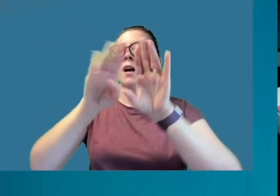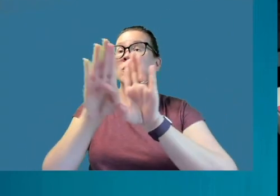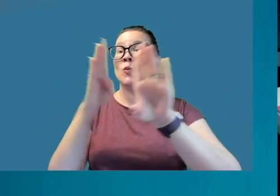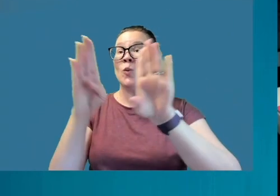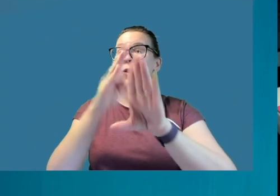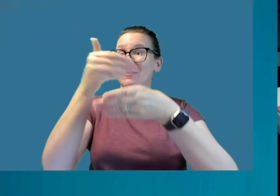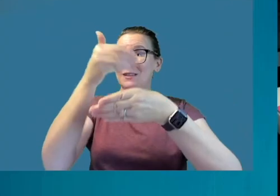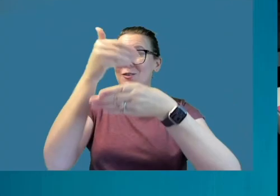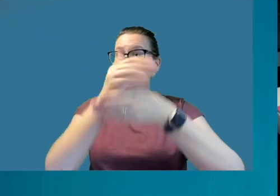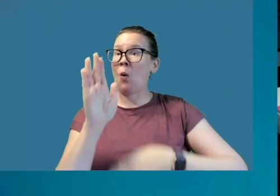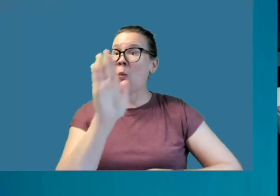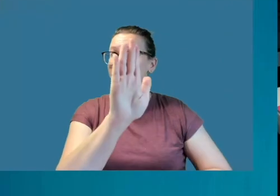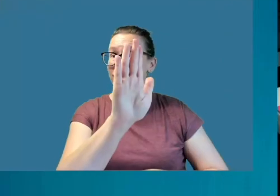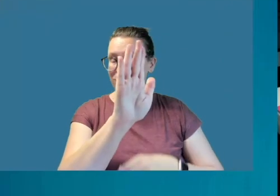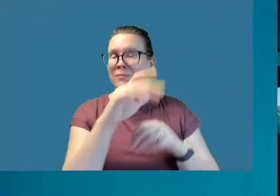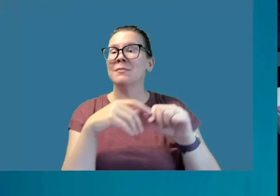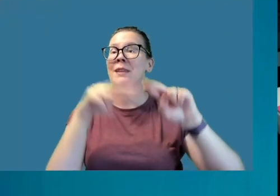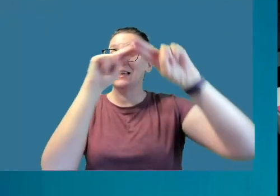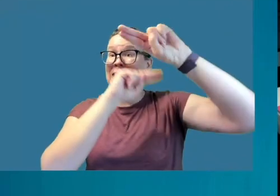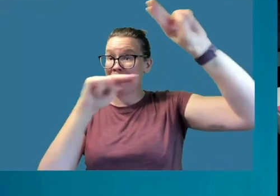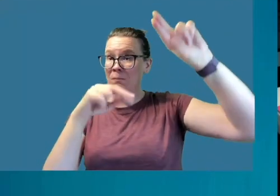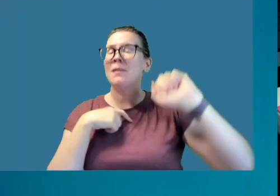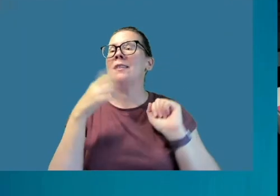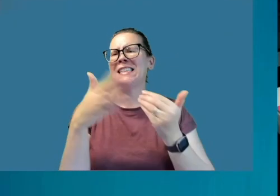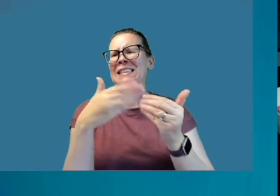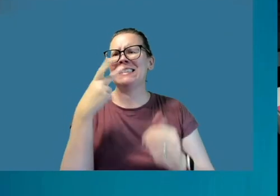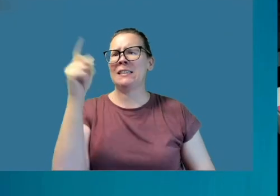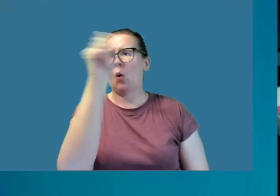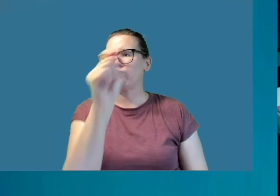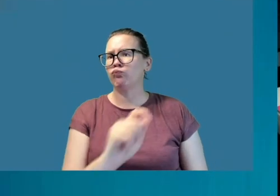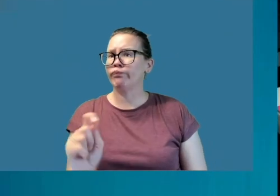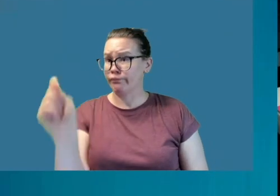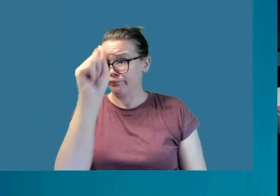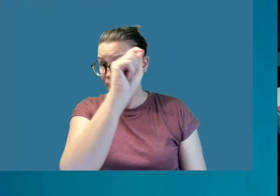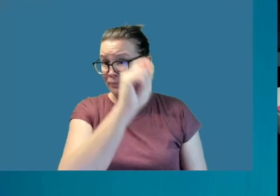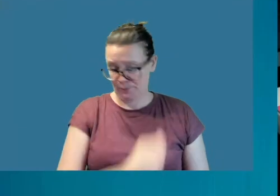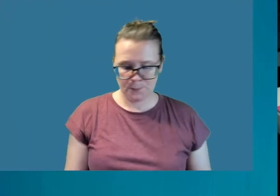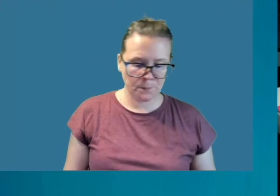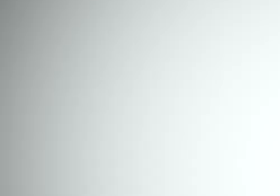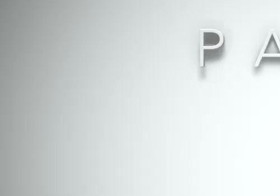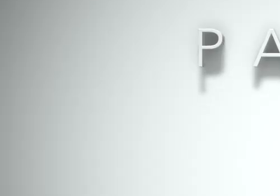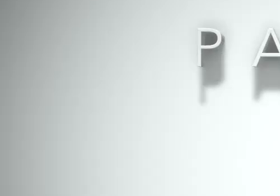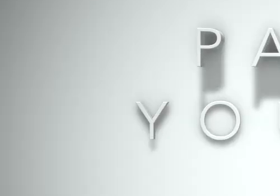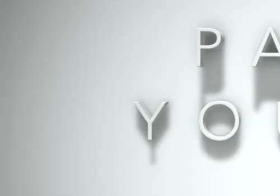you can't see them, you can put it on a light box, or you can tape it to a window and just trace the lines that way.